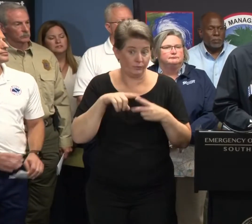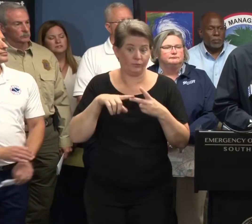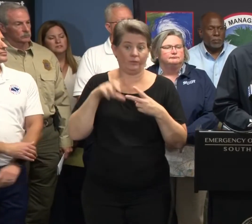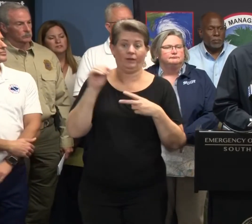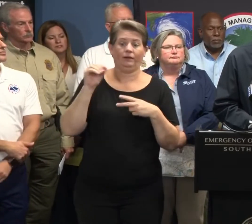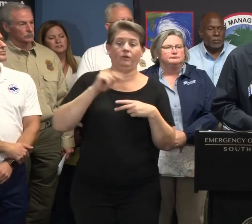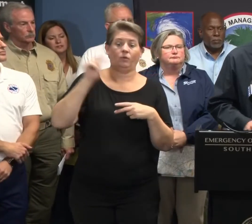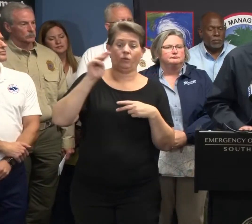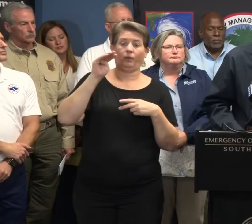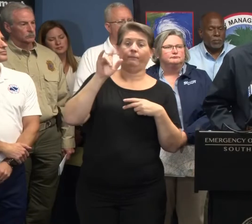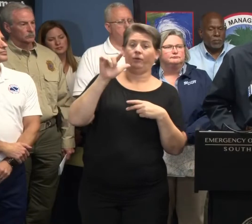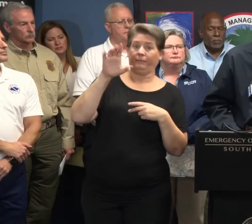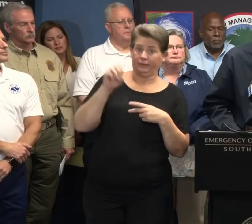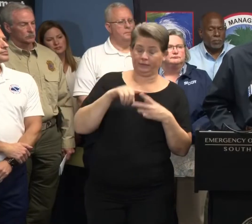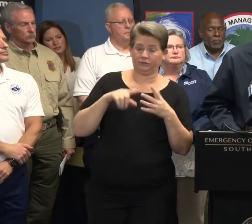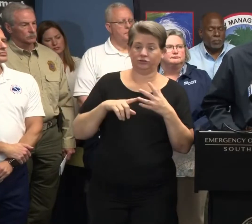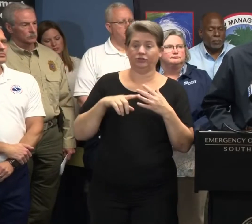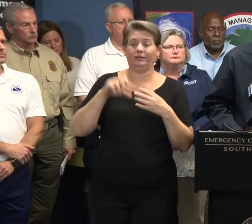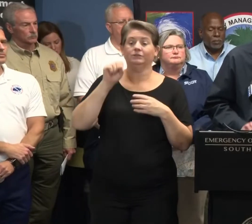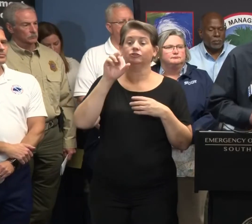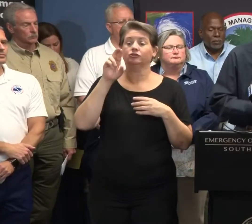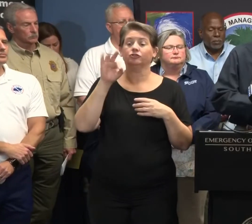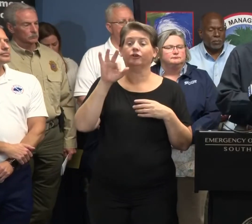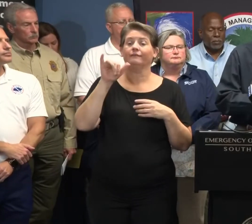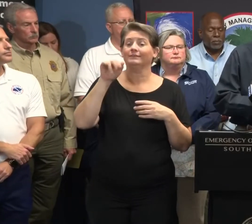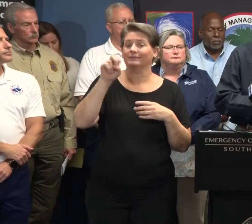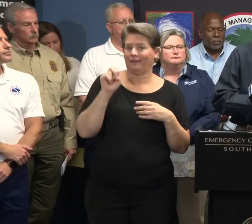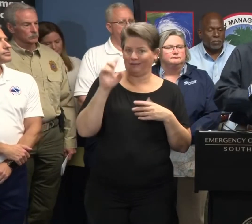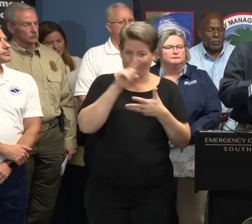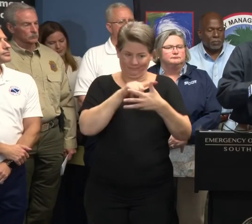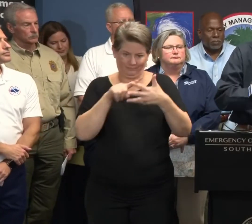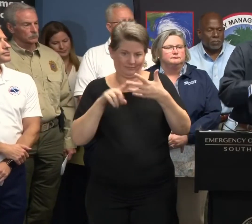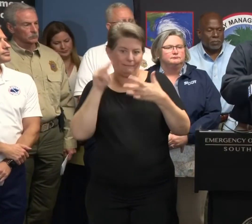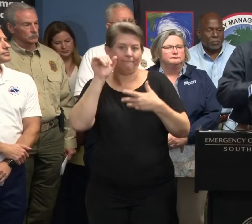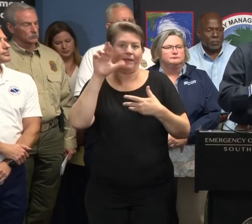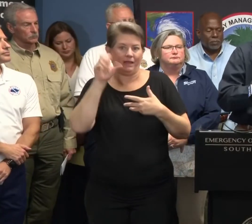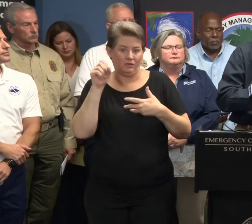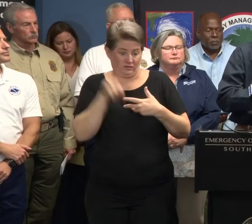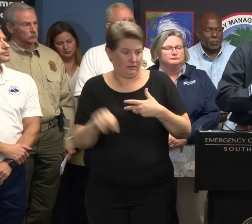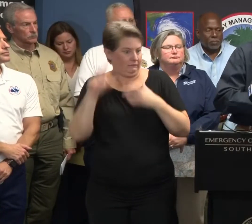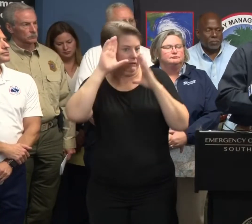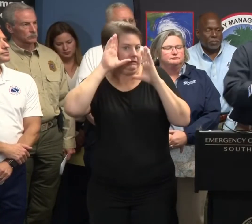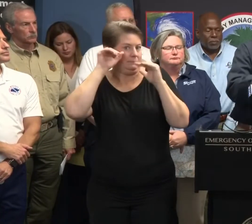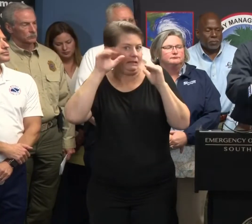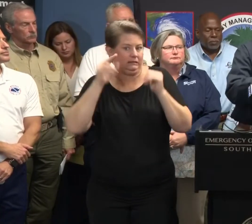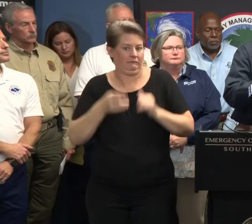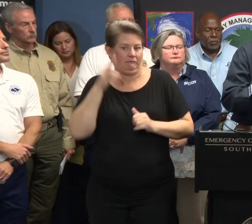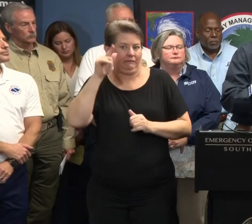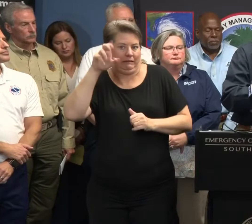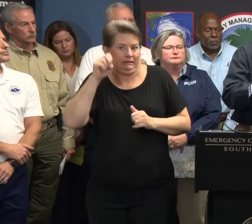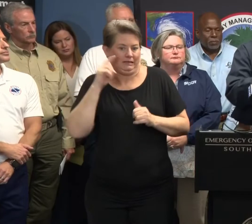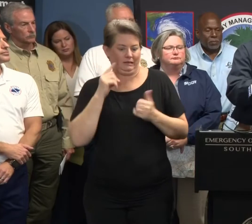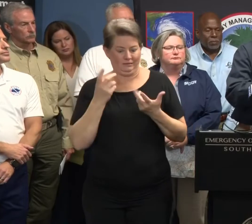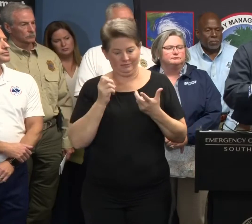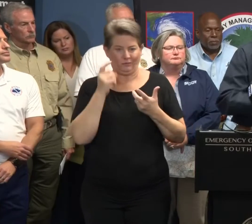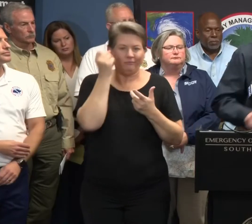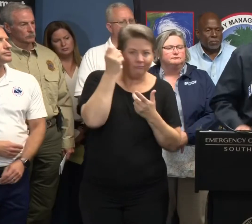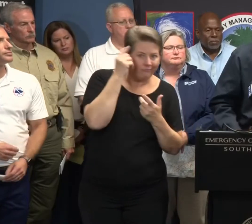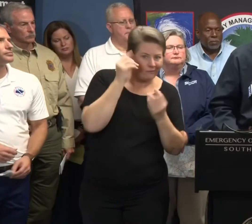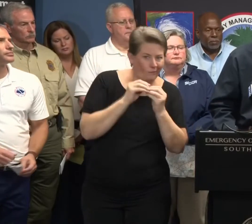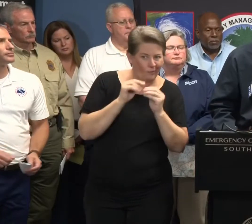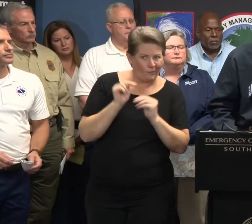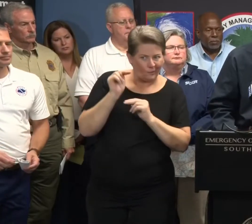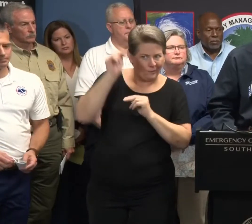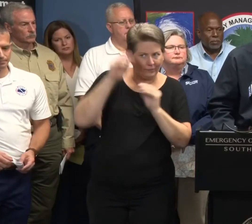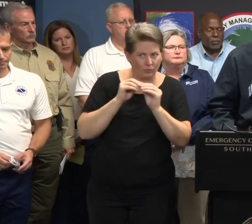and also Bob Heller in Surfside, we're expecting high tide there. Of course, the farther north you go, the later the high